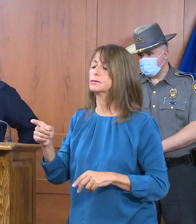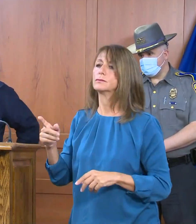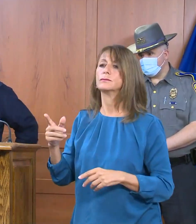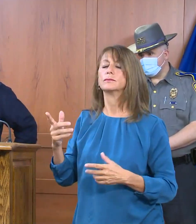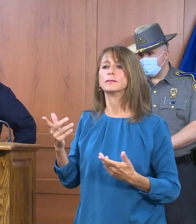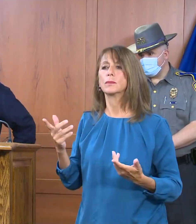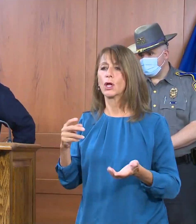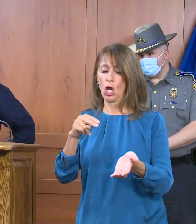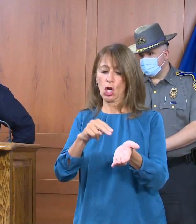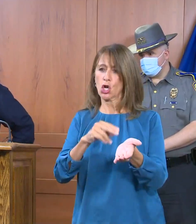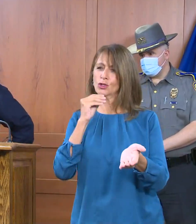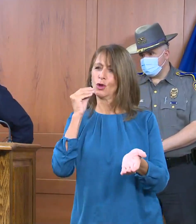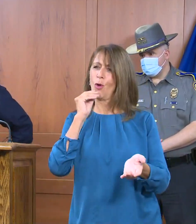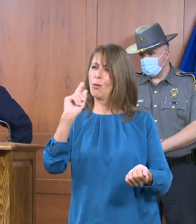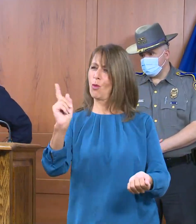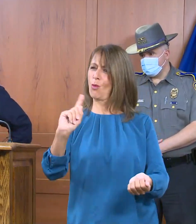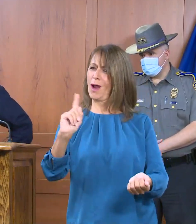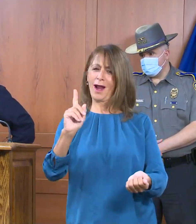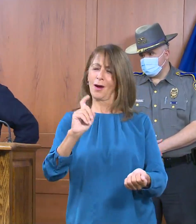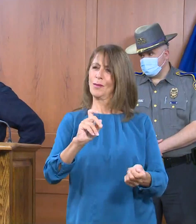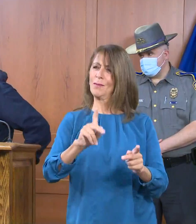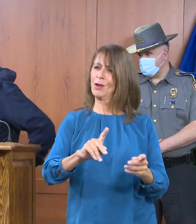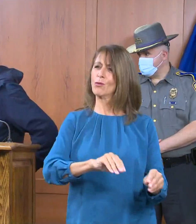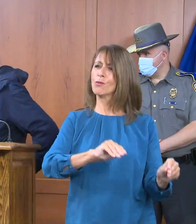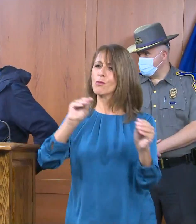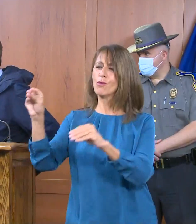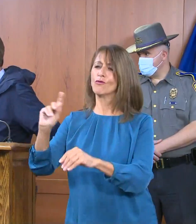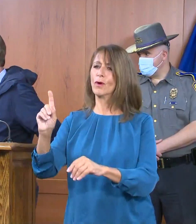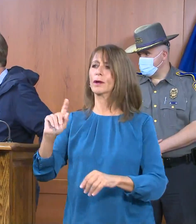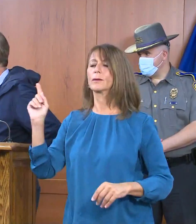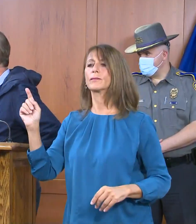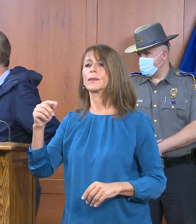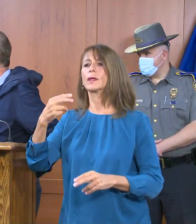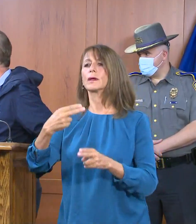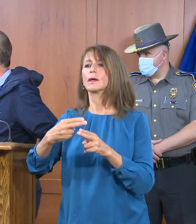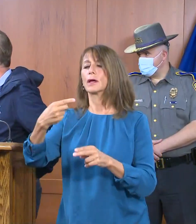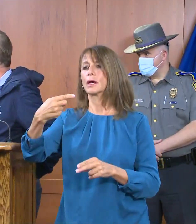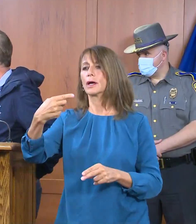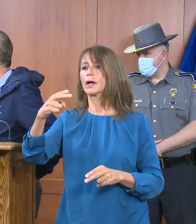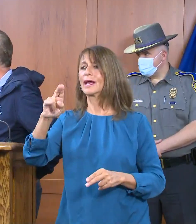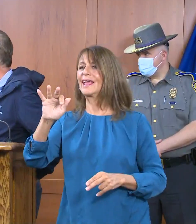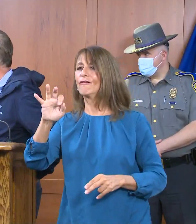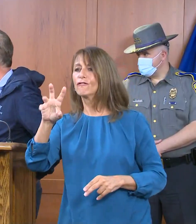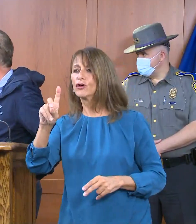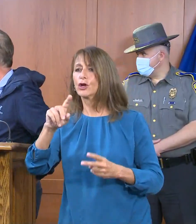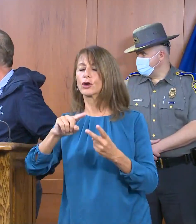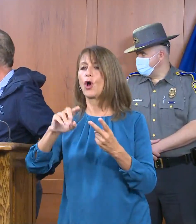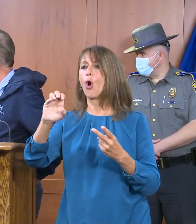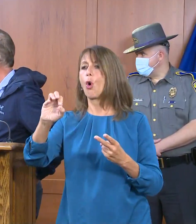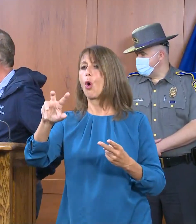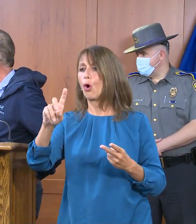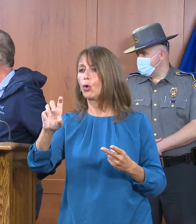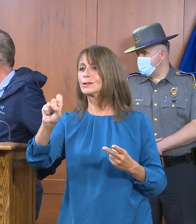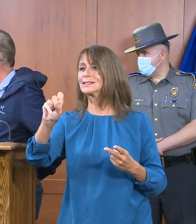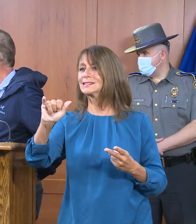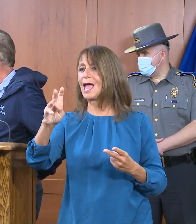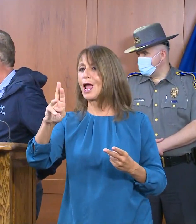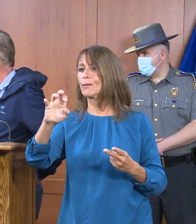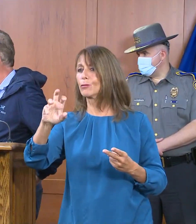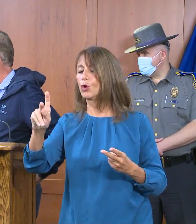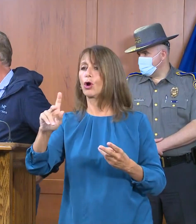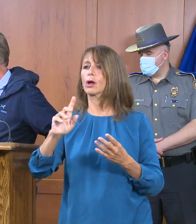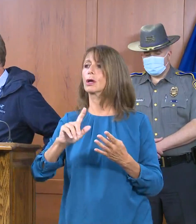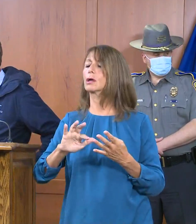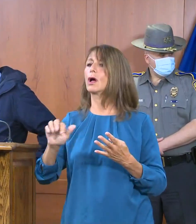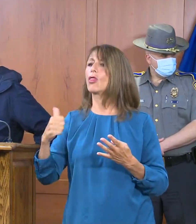which nursing home had to be evacuated? So there was one in Guilford, Guilford, Old Saybrook, and Brenda,